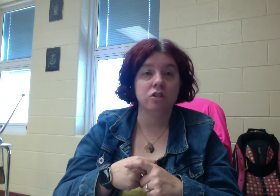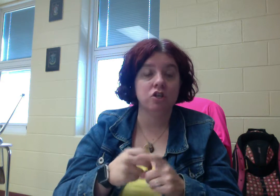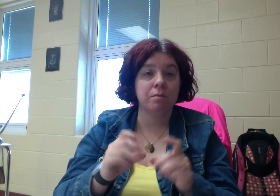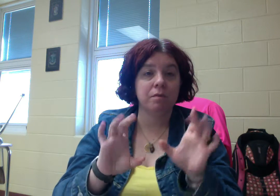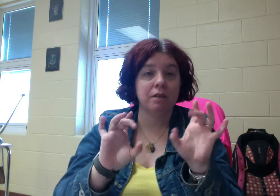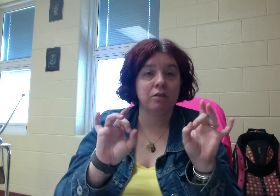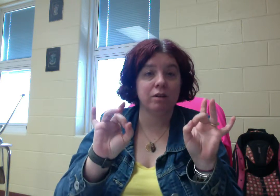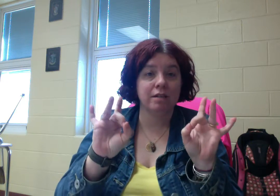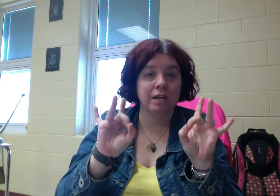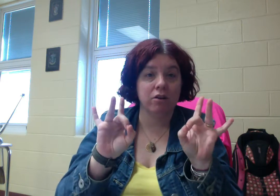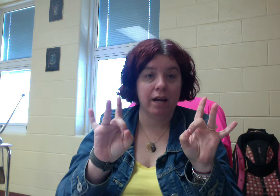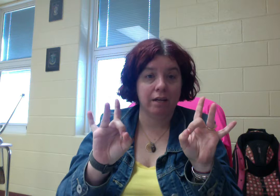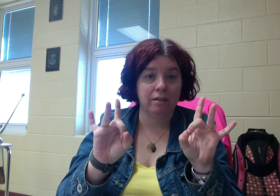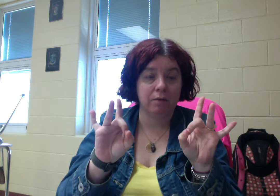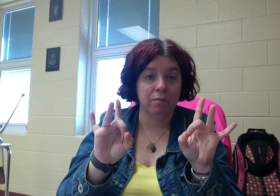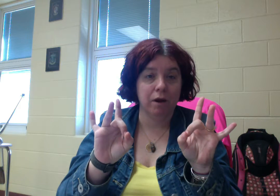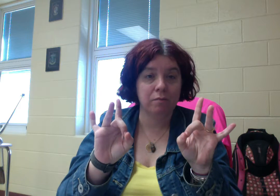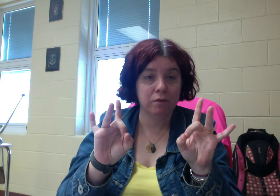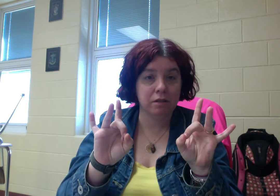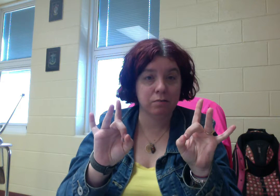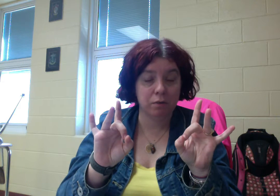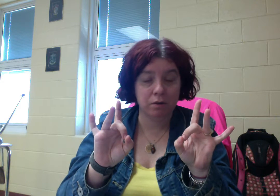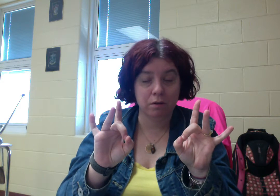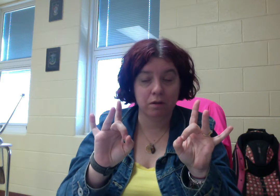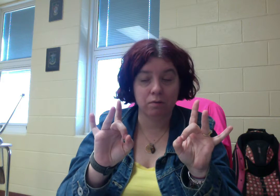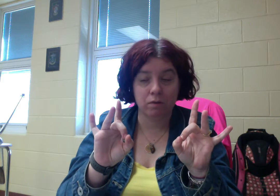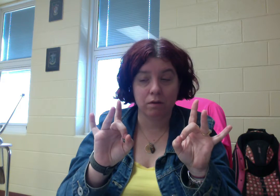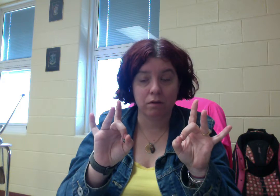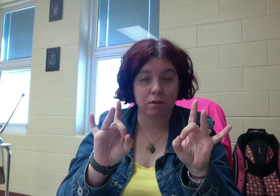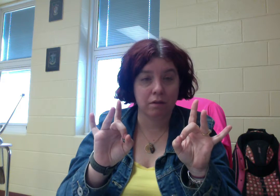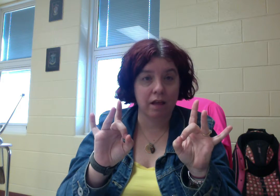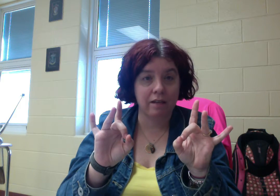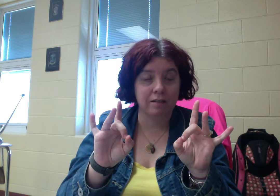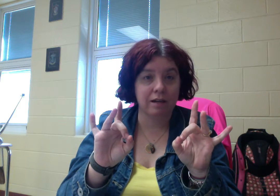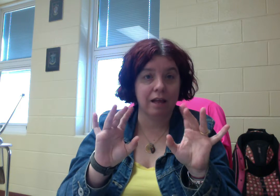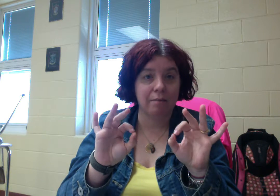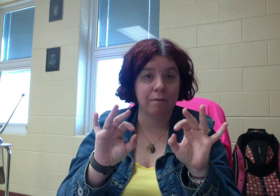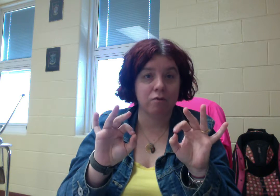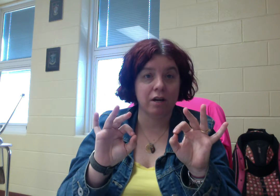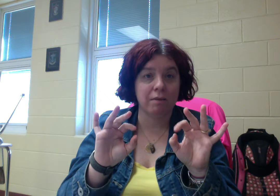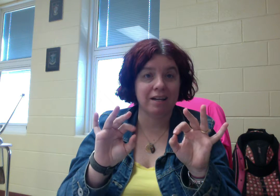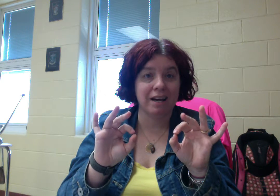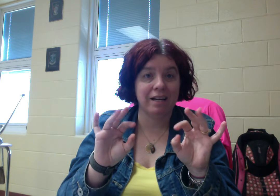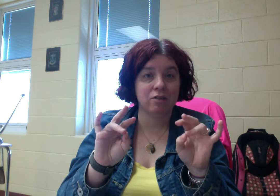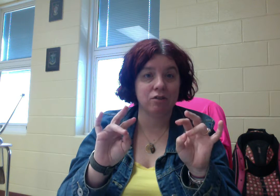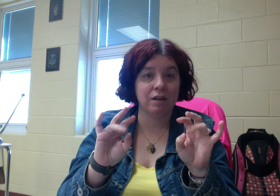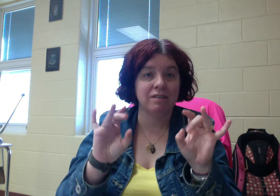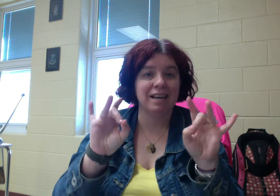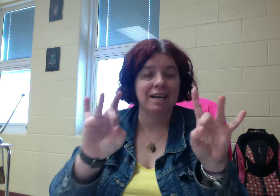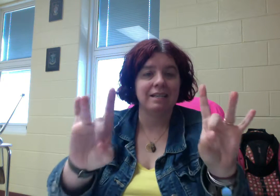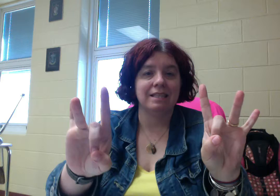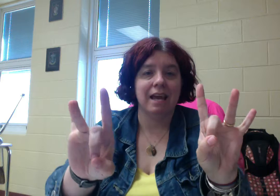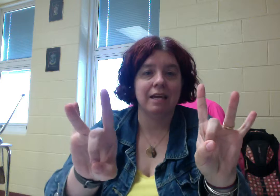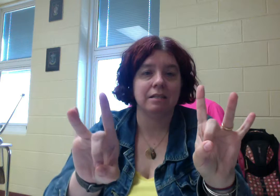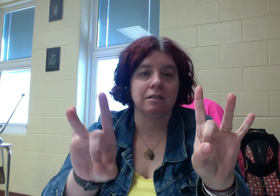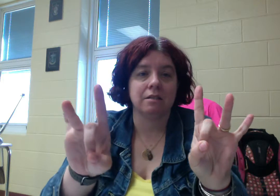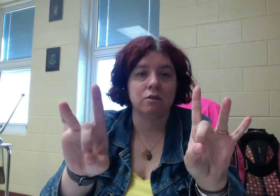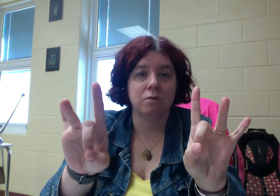Relationship, that's where you take your 8s. Now we had problems with this with class today. A lot of people were trying to make 9s or 7s. It's the 8s, it's the 2 middle